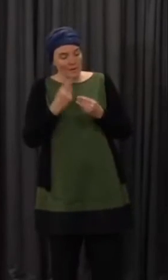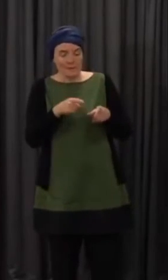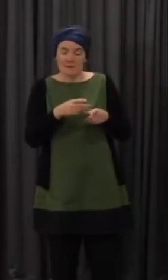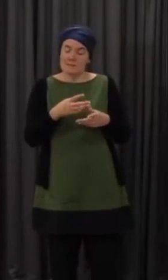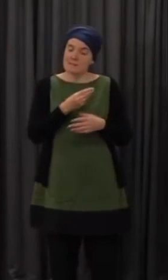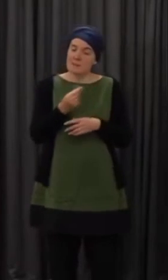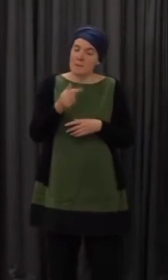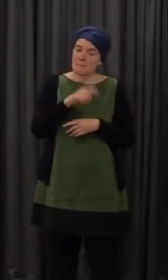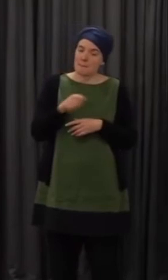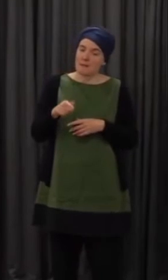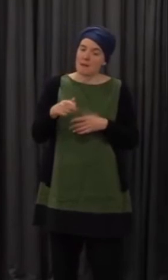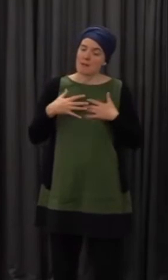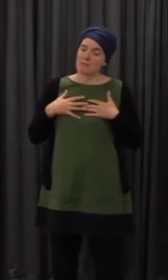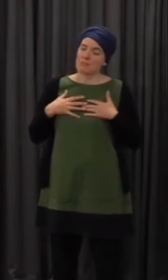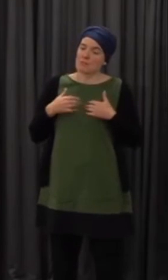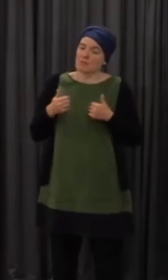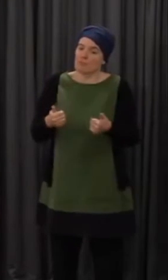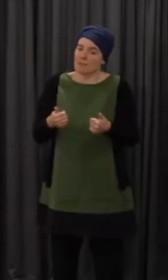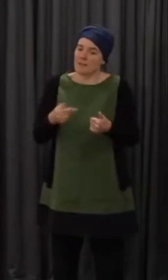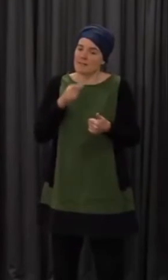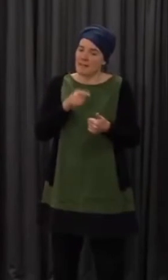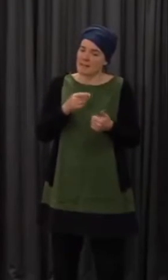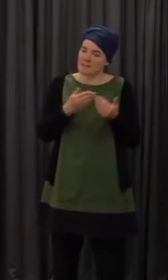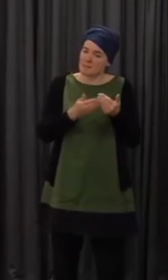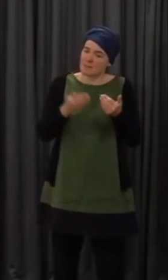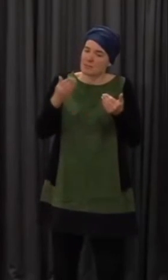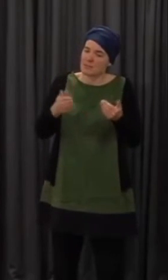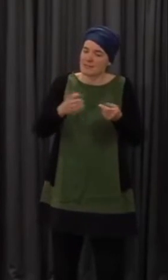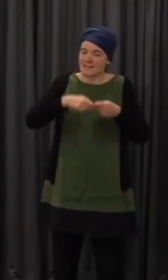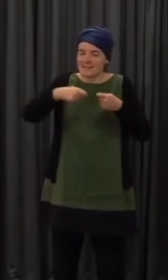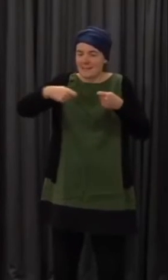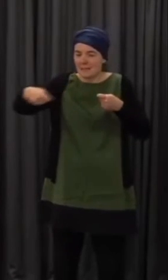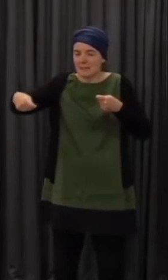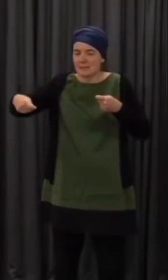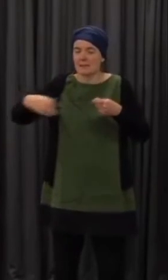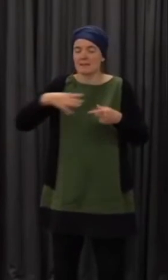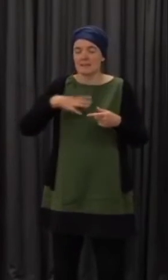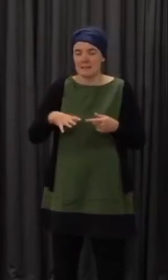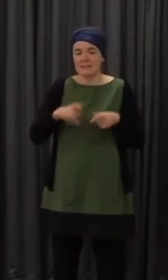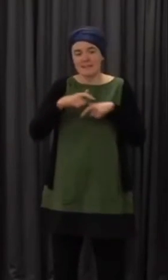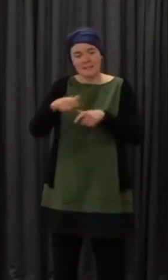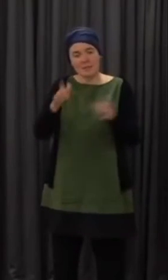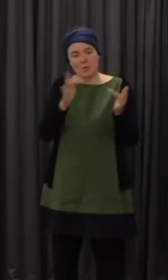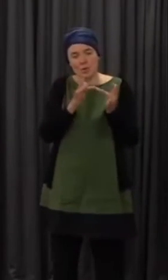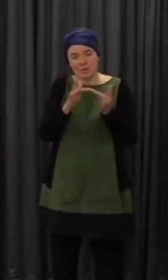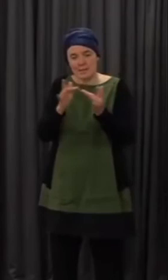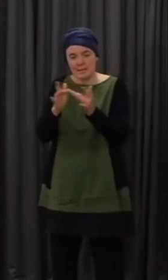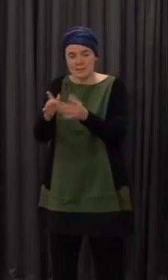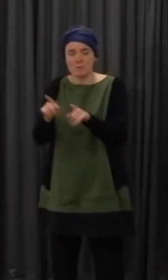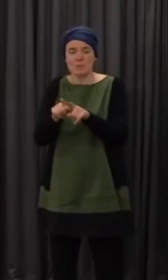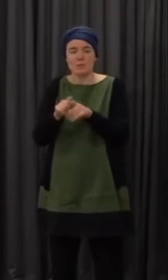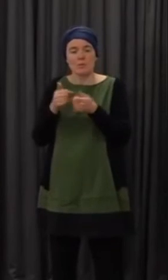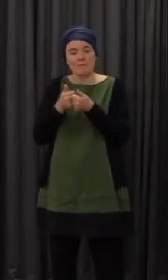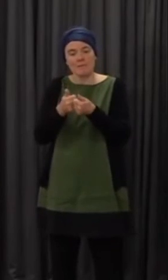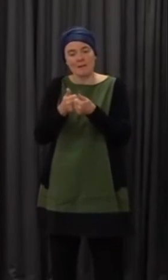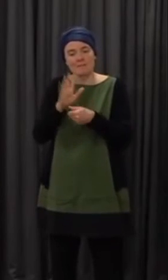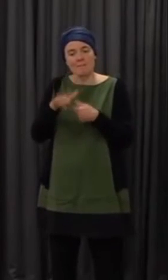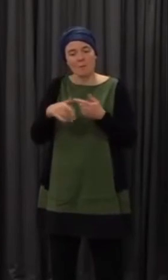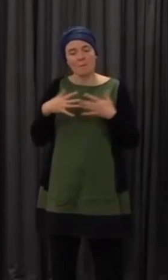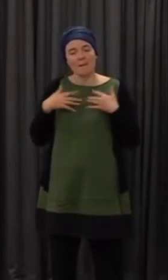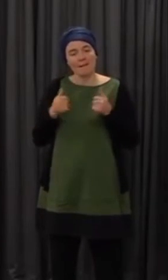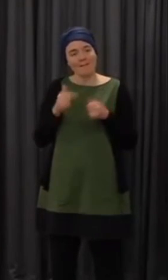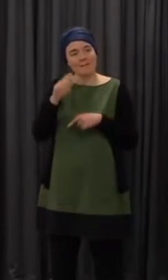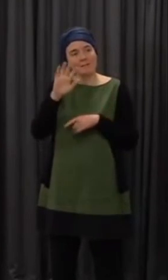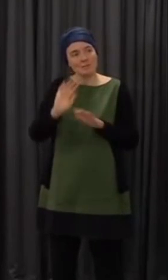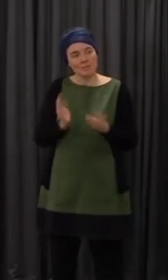recovery period is an extended period and that they need continuing contact and advice with the health service. It's why